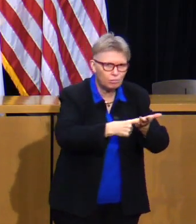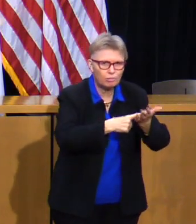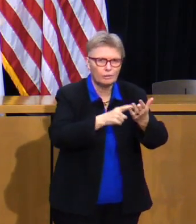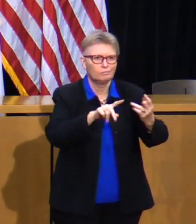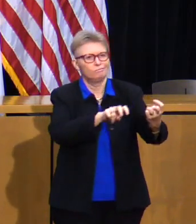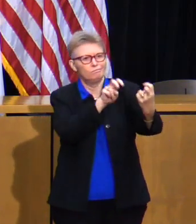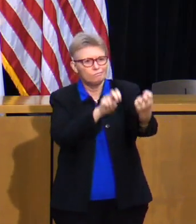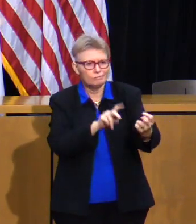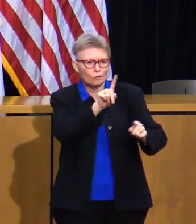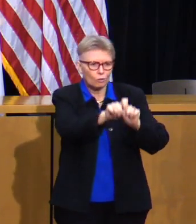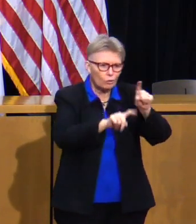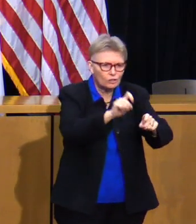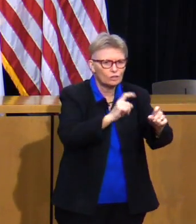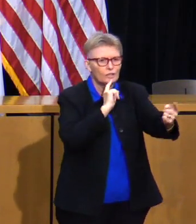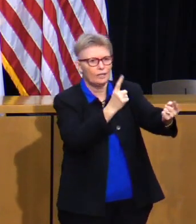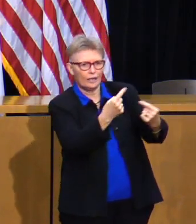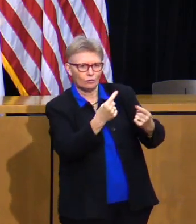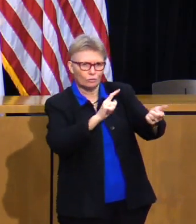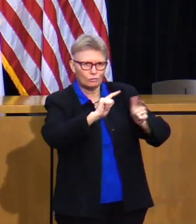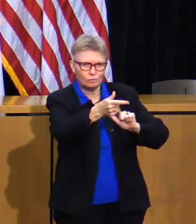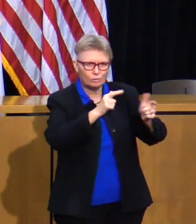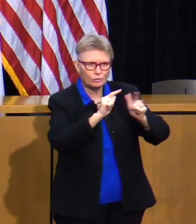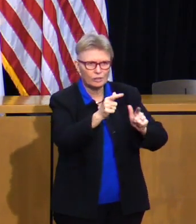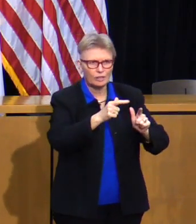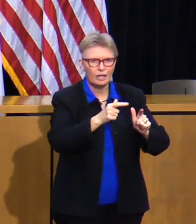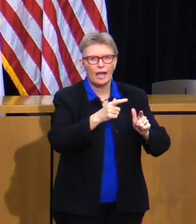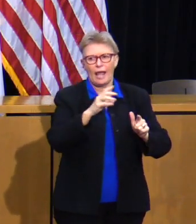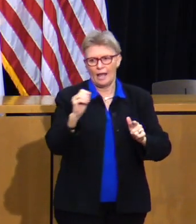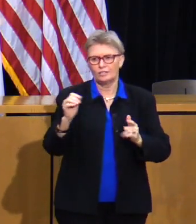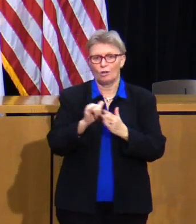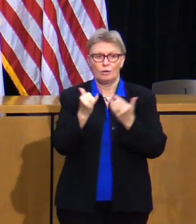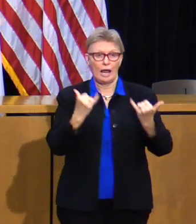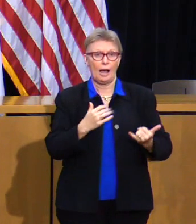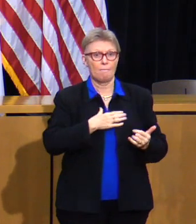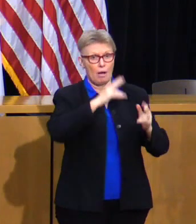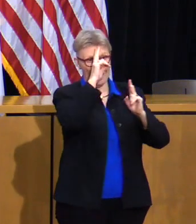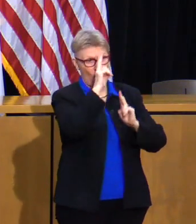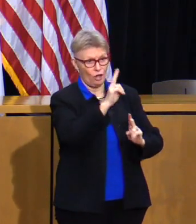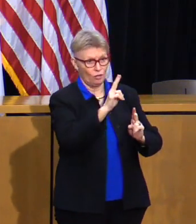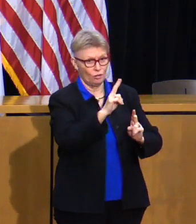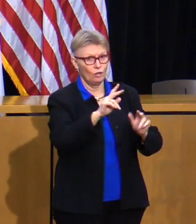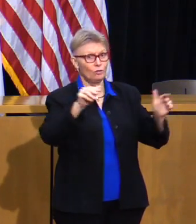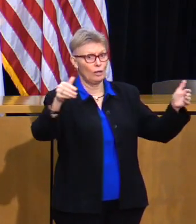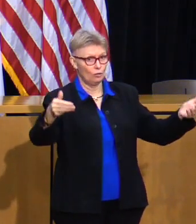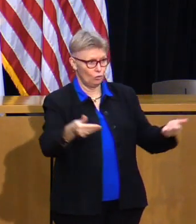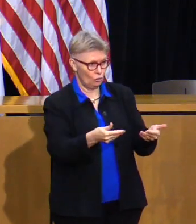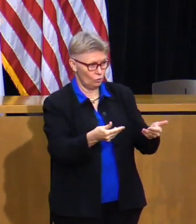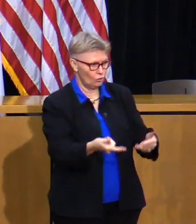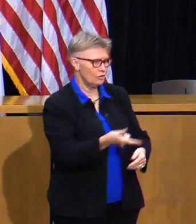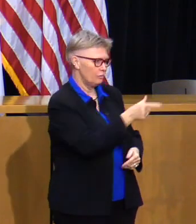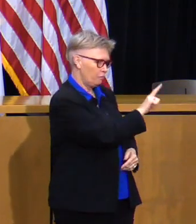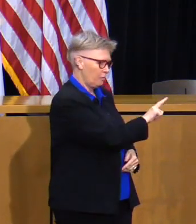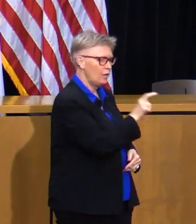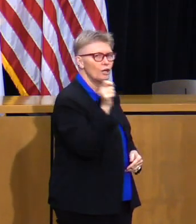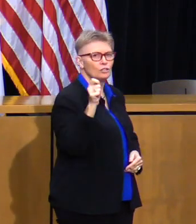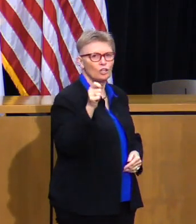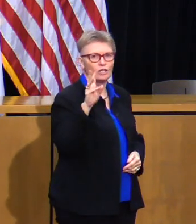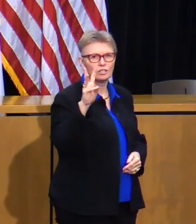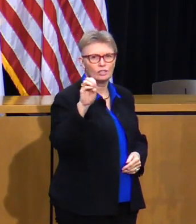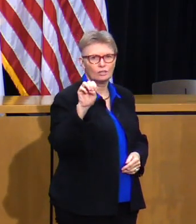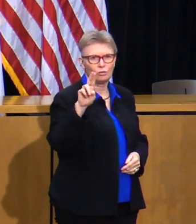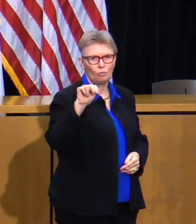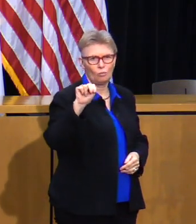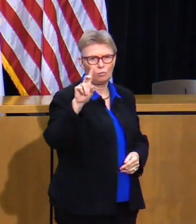the Council's advice and consent. It is now my honor to introduce you to Justice Wendlandt.